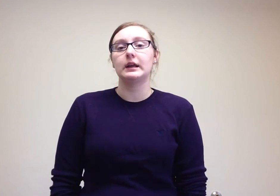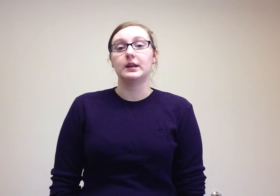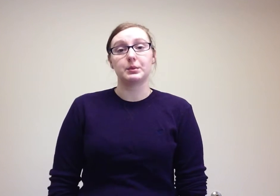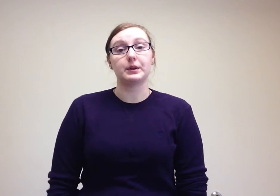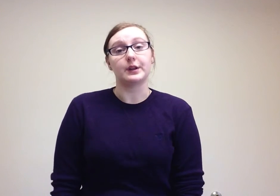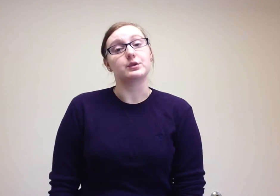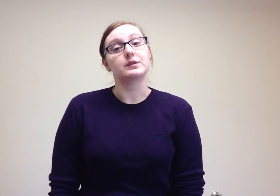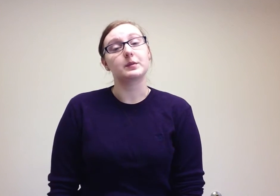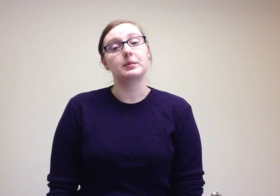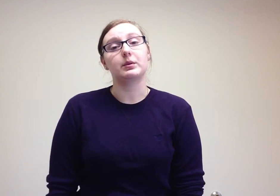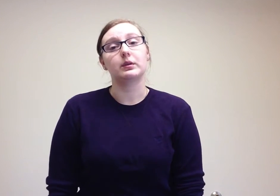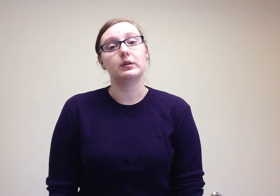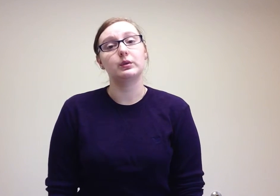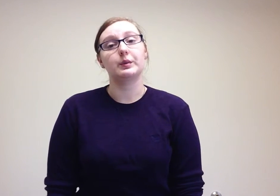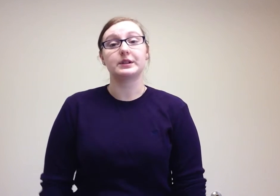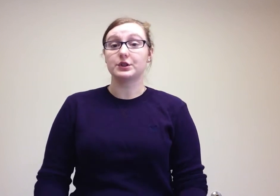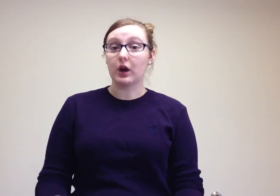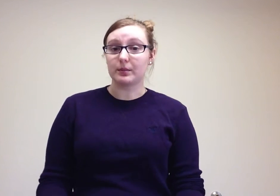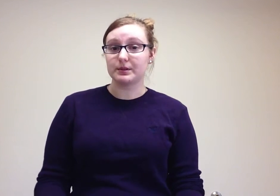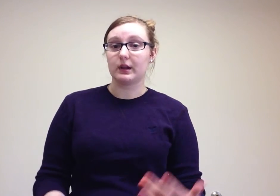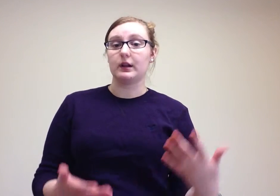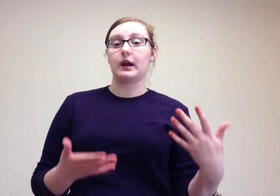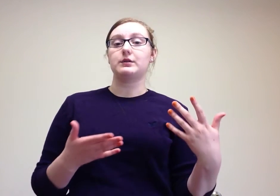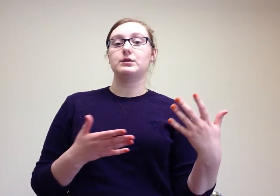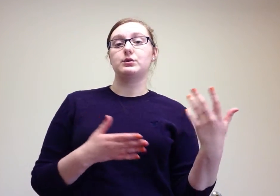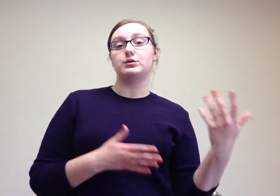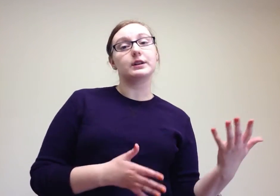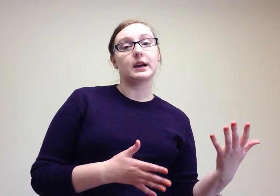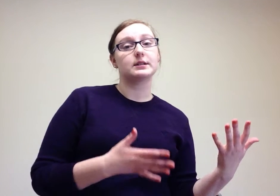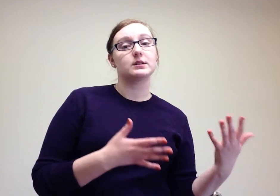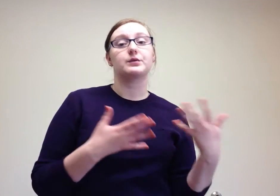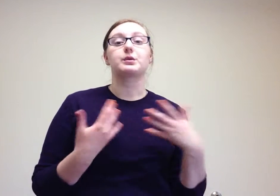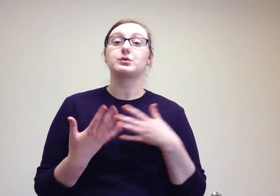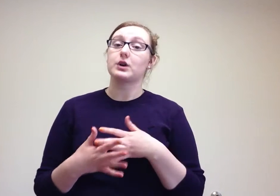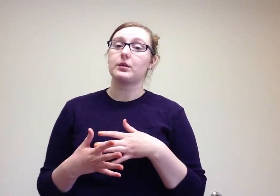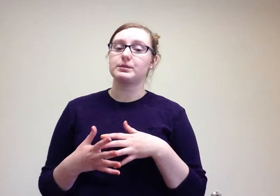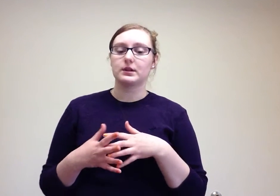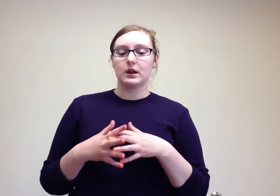it can be really dangerous for people who want to get jobs and have to do drug tests for those jobs.